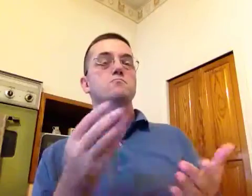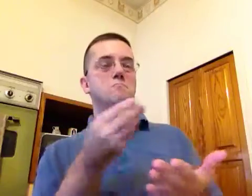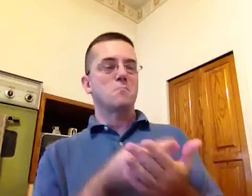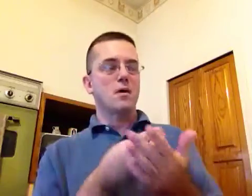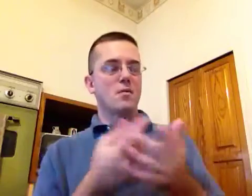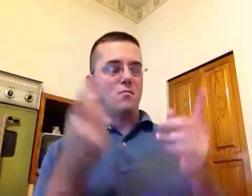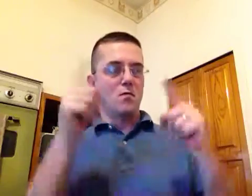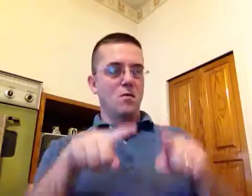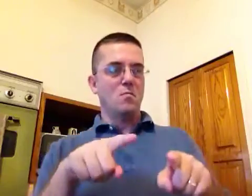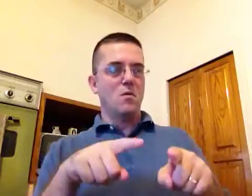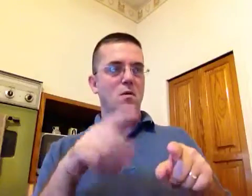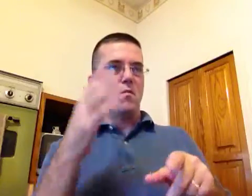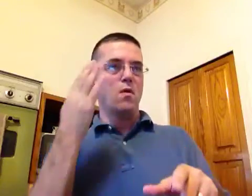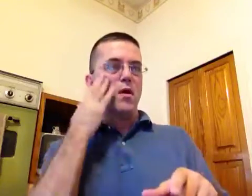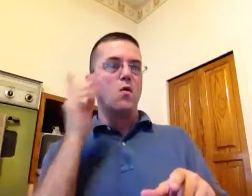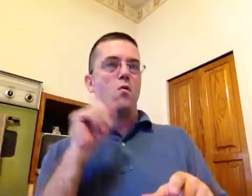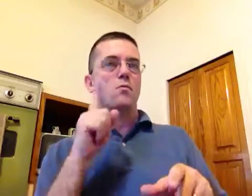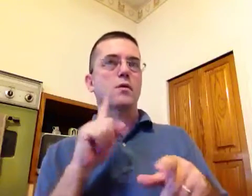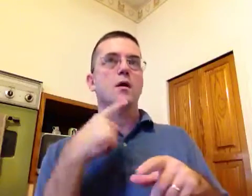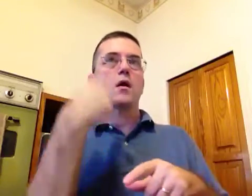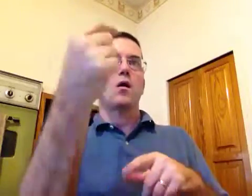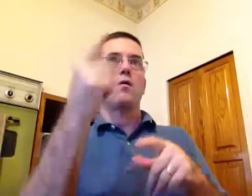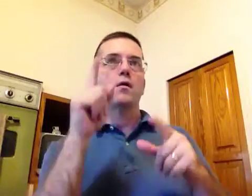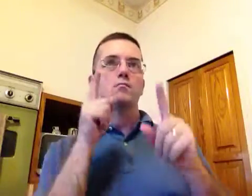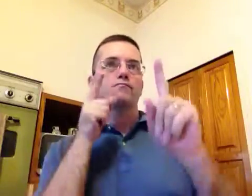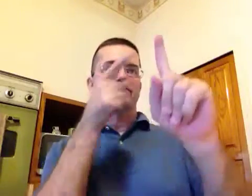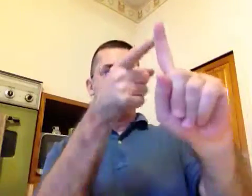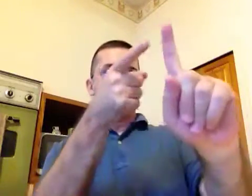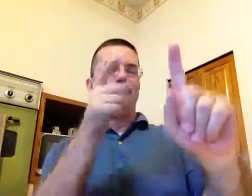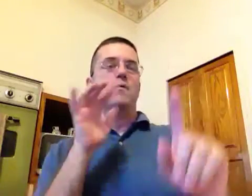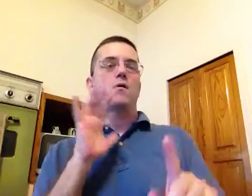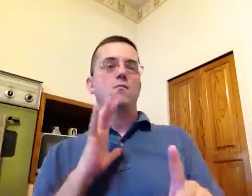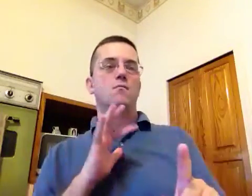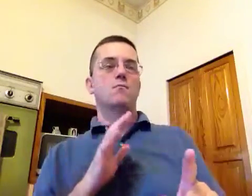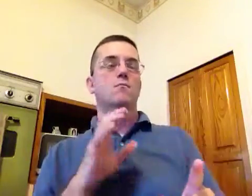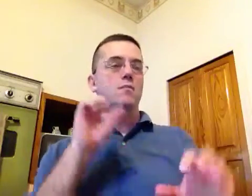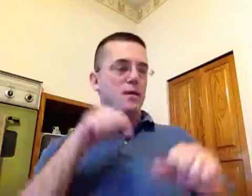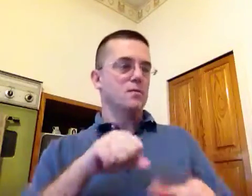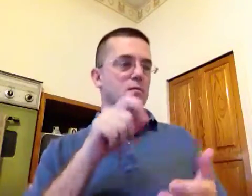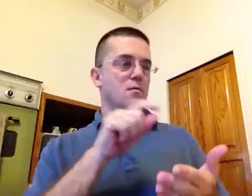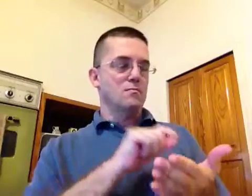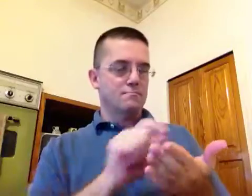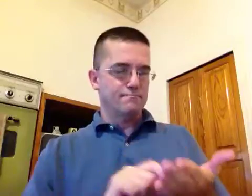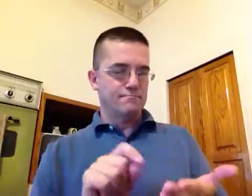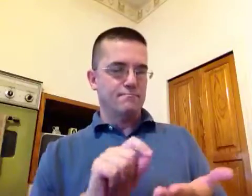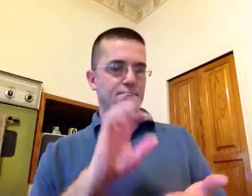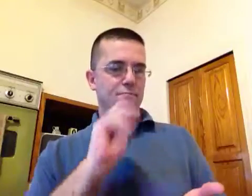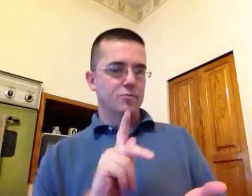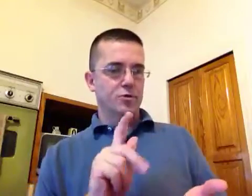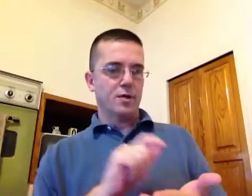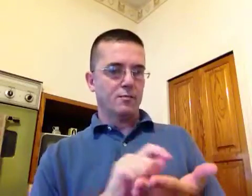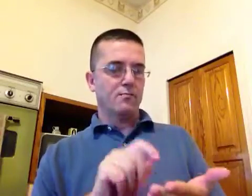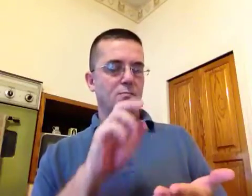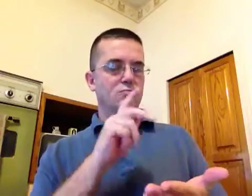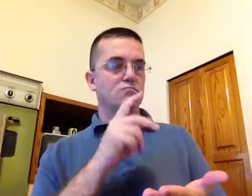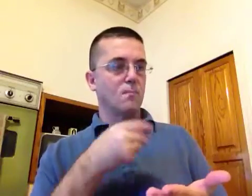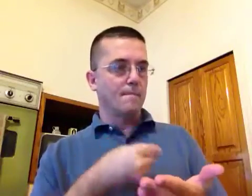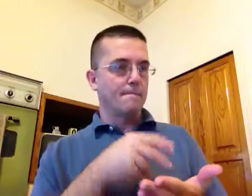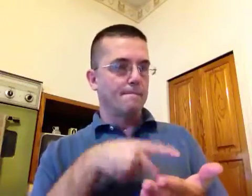money, then yes, I'm going to write a check and pay off that student loan immediately. That would fall right into baby step 2. Okay. And then you